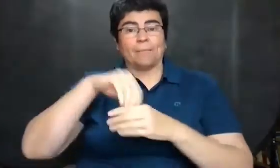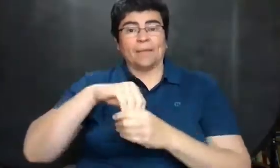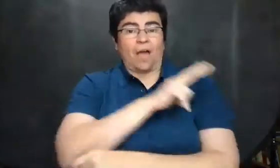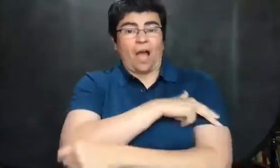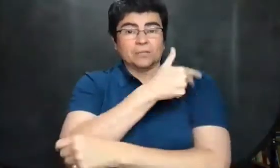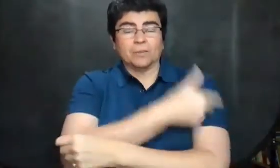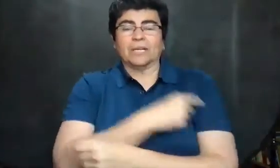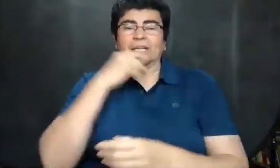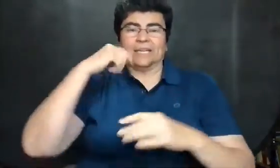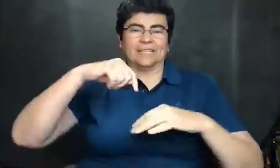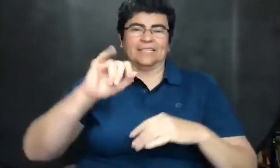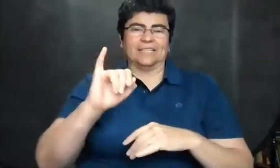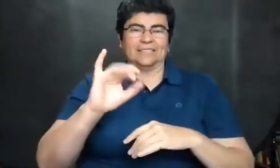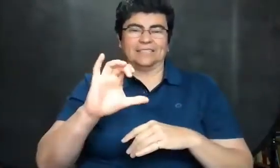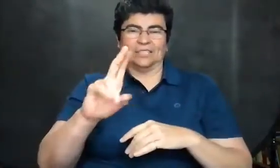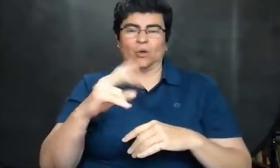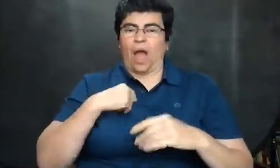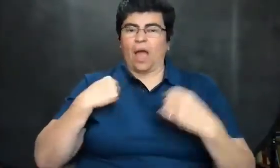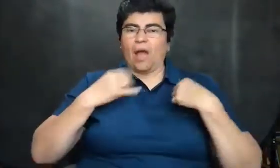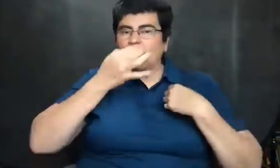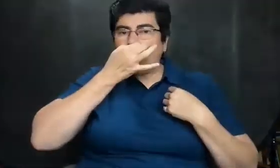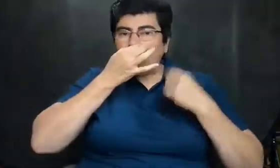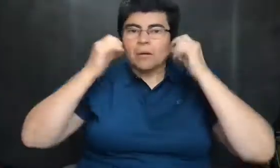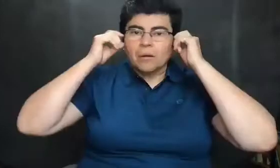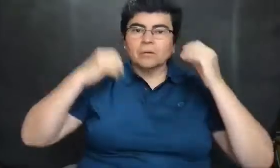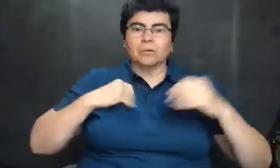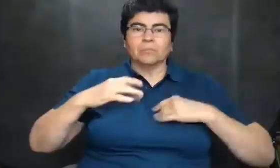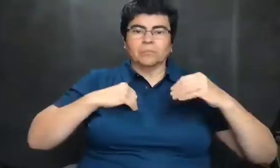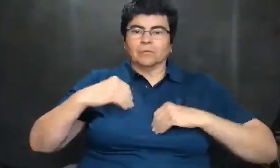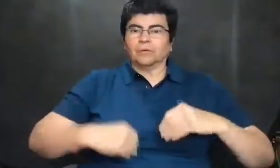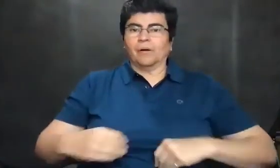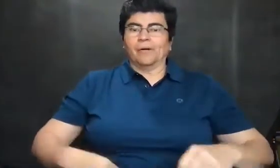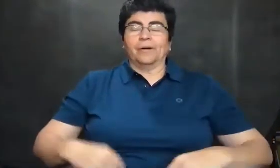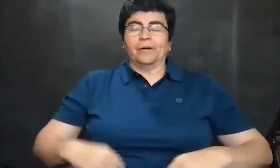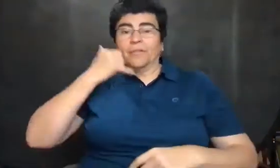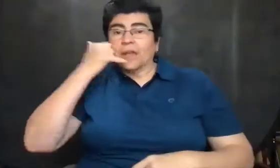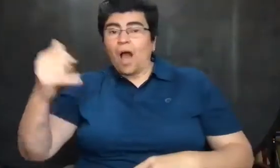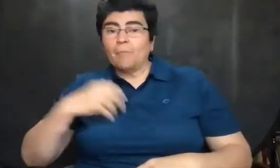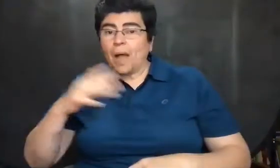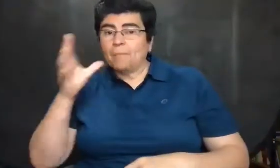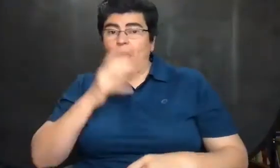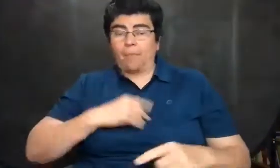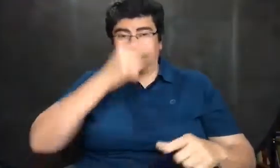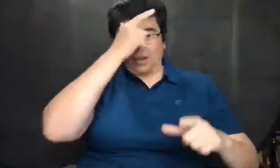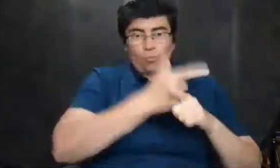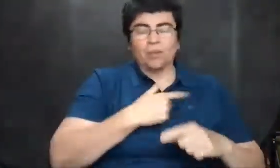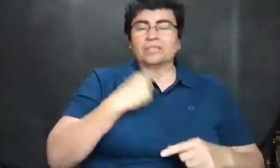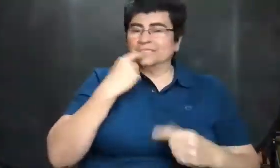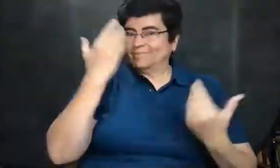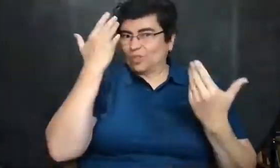intensive care, and I've got tubes and monitors everywhere. And they had called my mom and my brother, and they said they didn't know if I was going to make it.